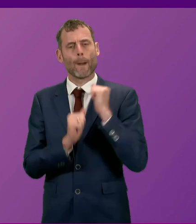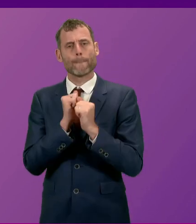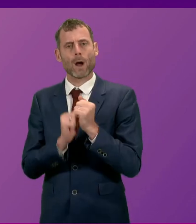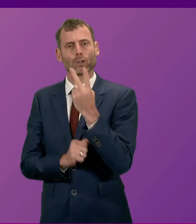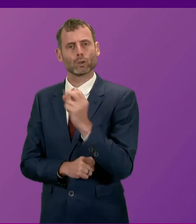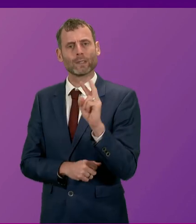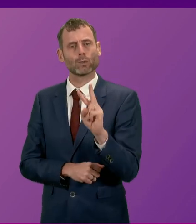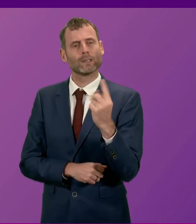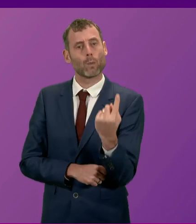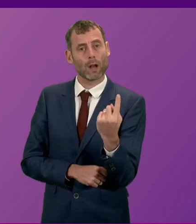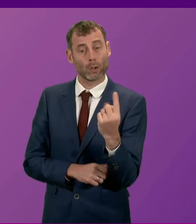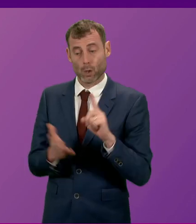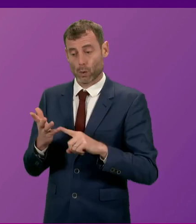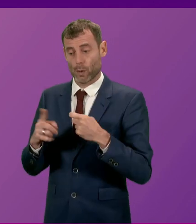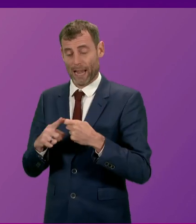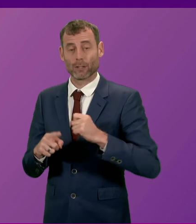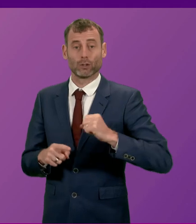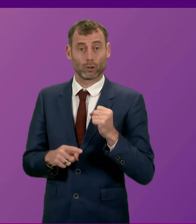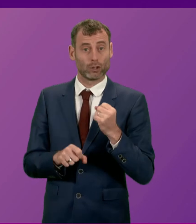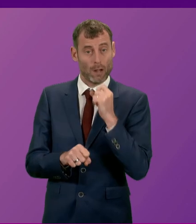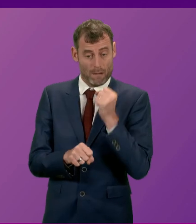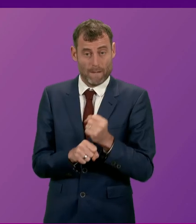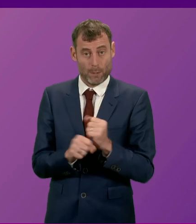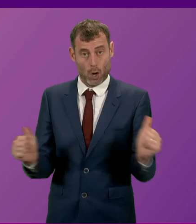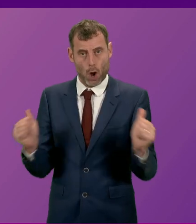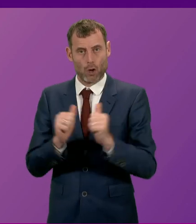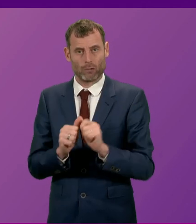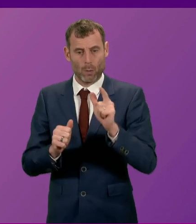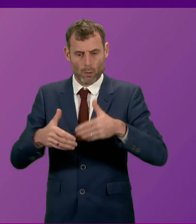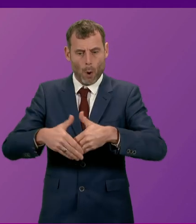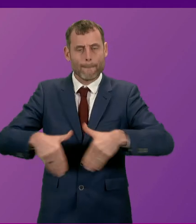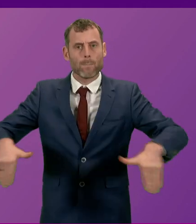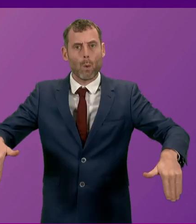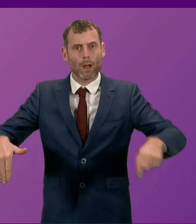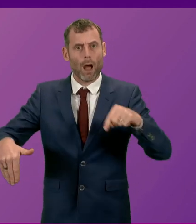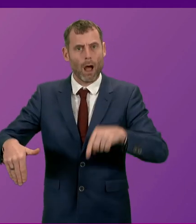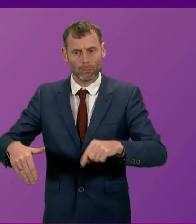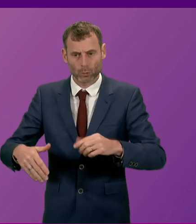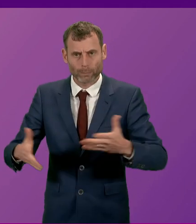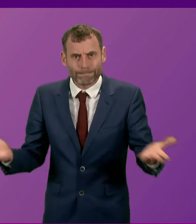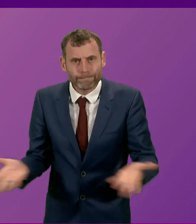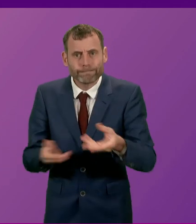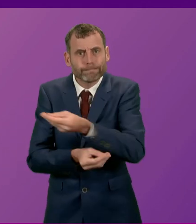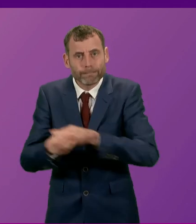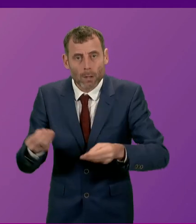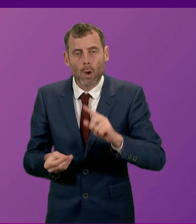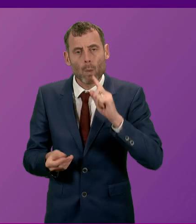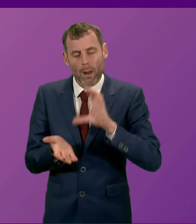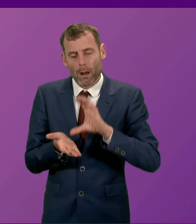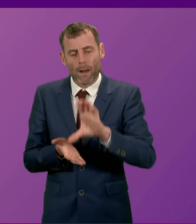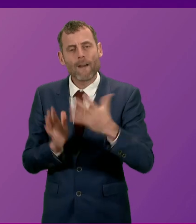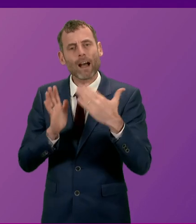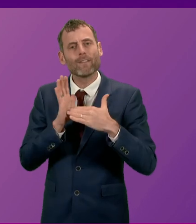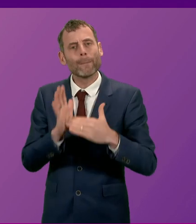by the UK and Scottish Governments under the Borderlands Growth Deal to allocate £5 million towards a feasibility study to extend the